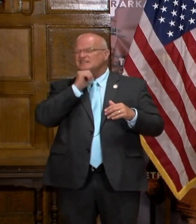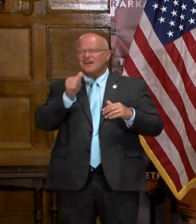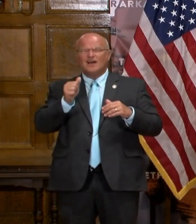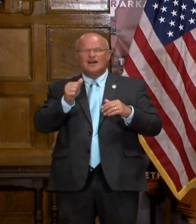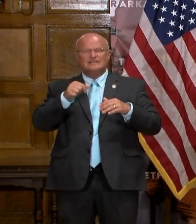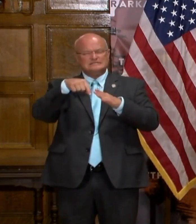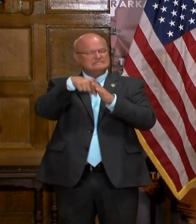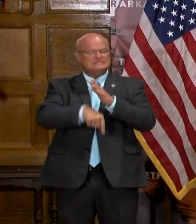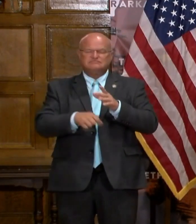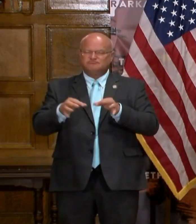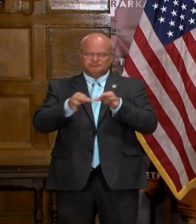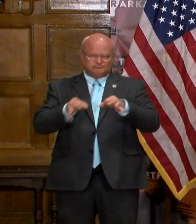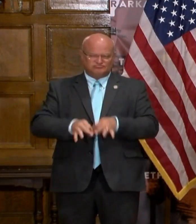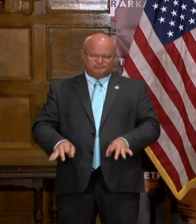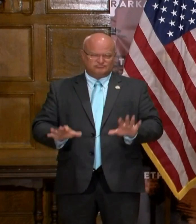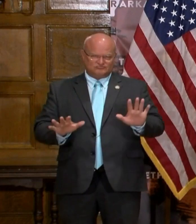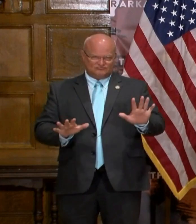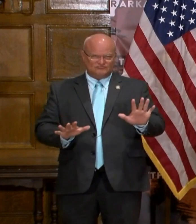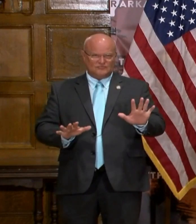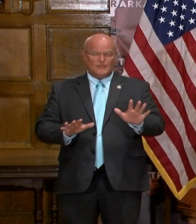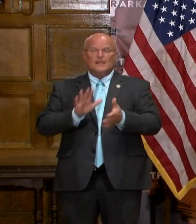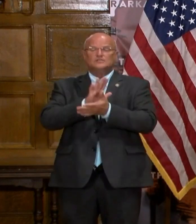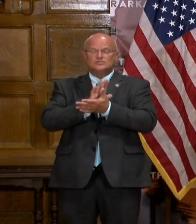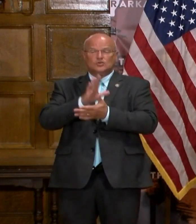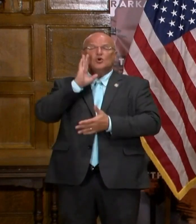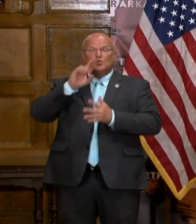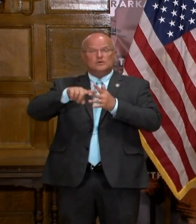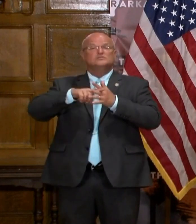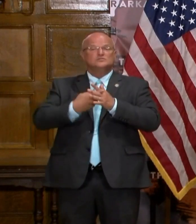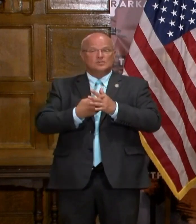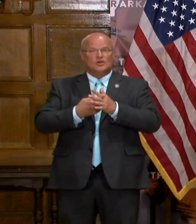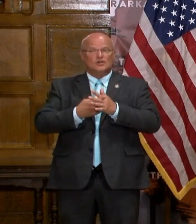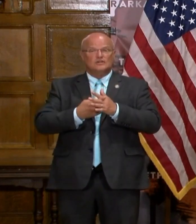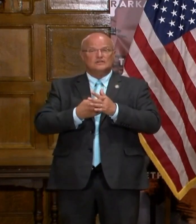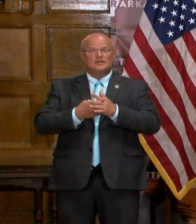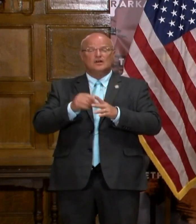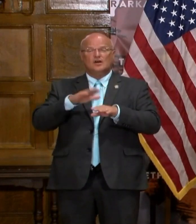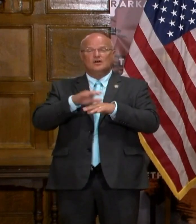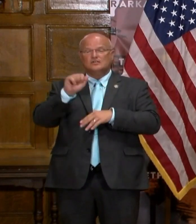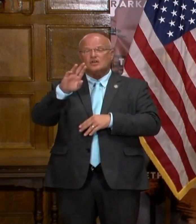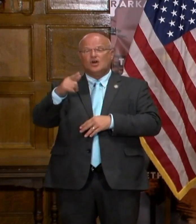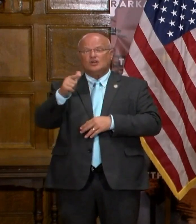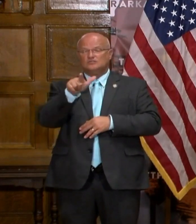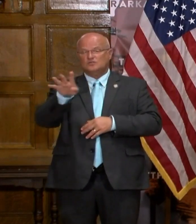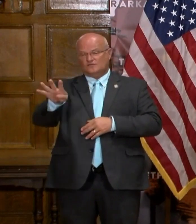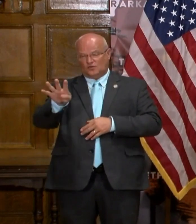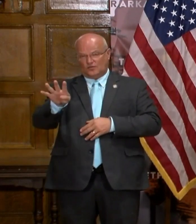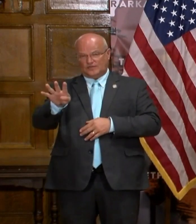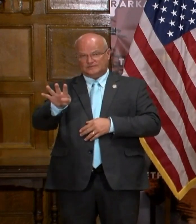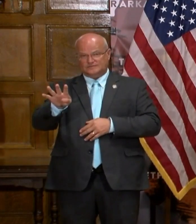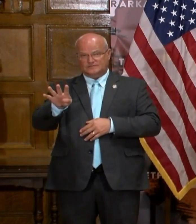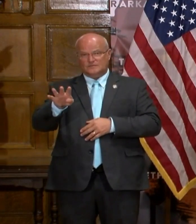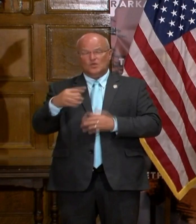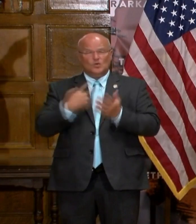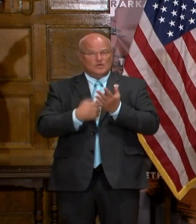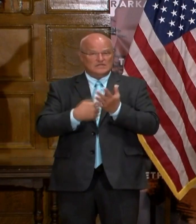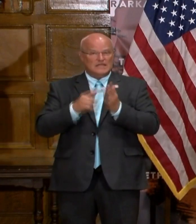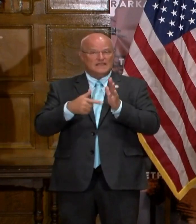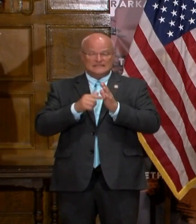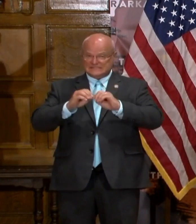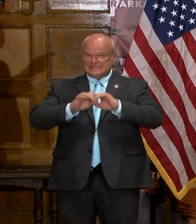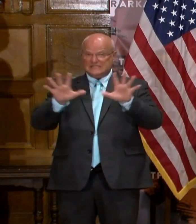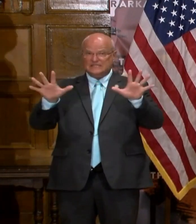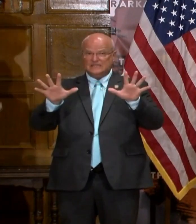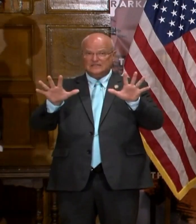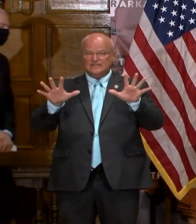of these issues, school is going to start as stated in the 24th. We discussed that this is